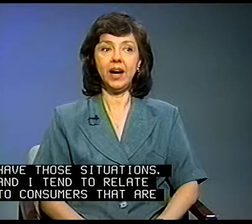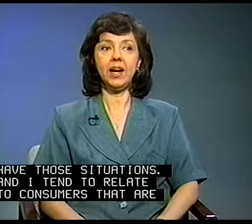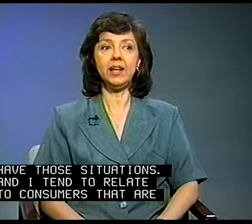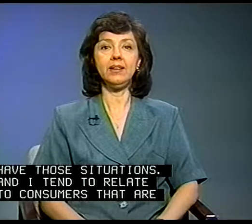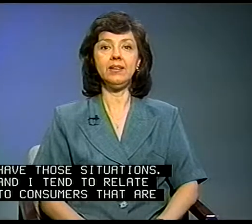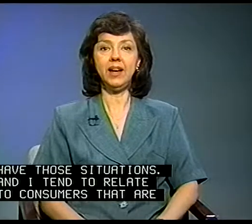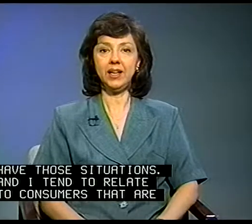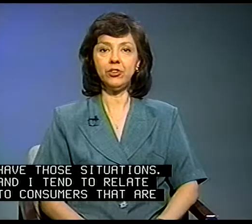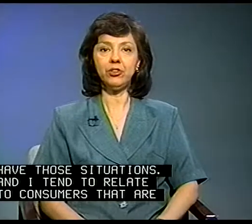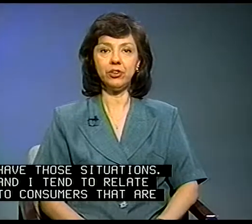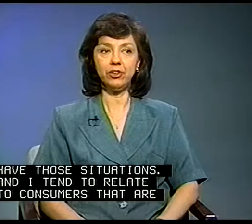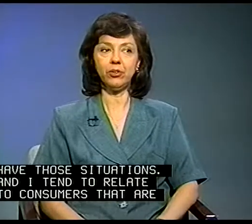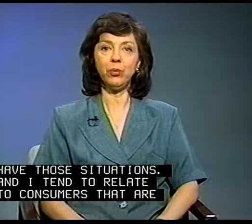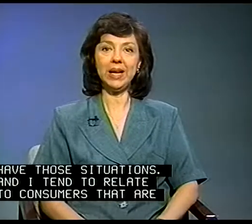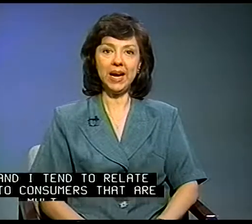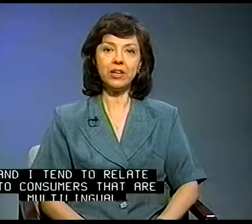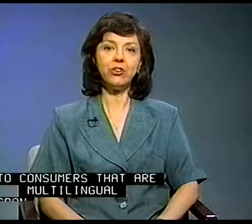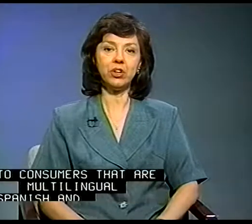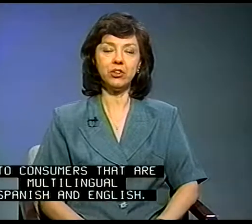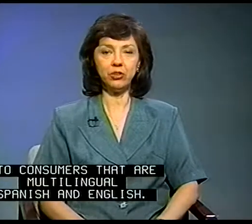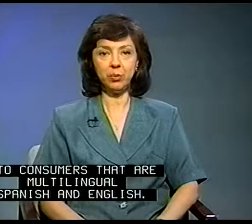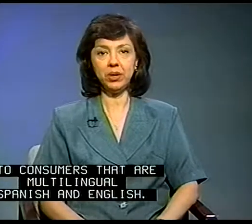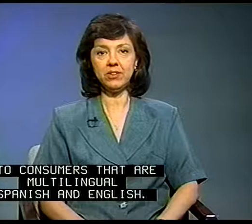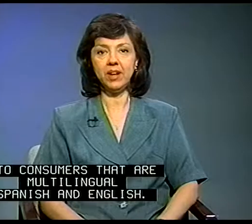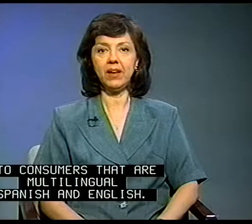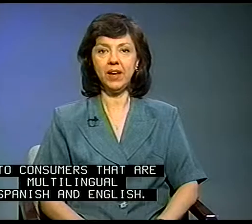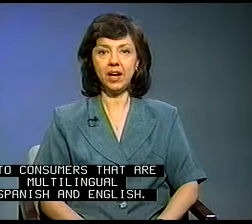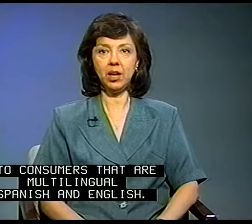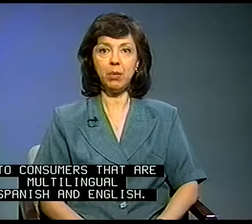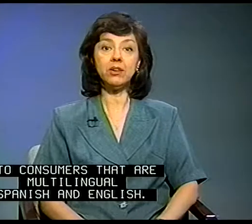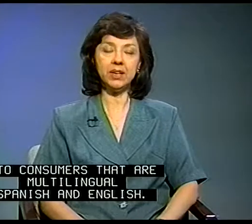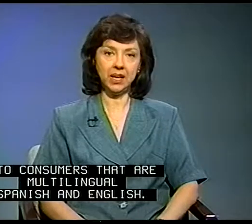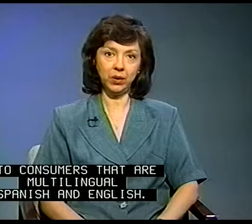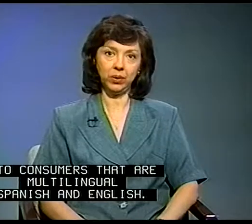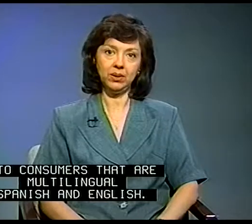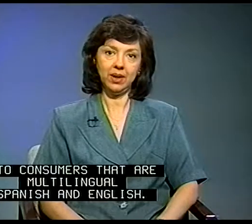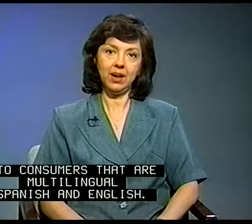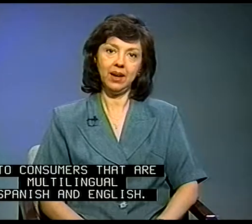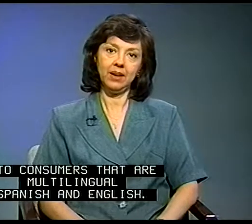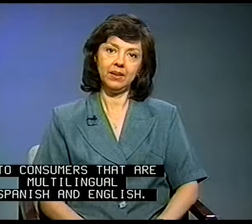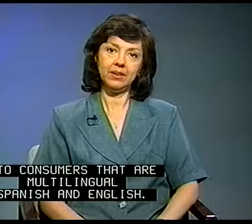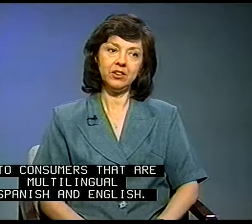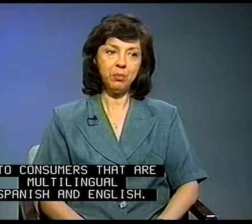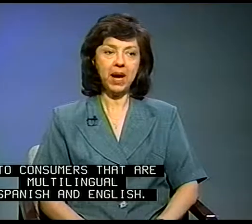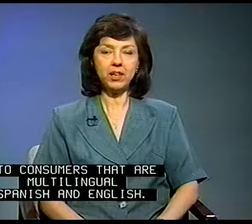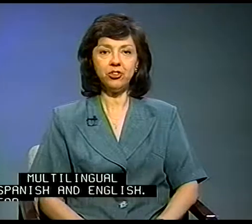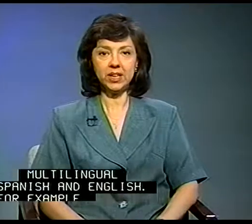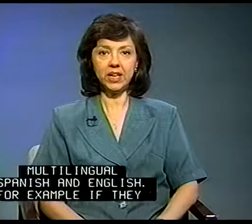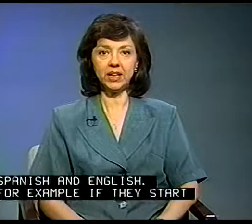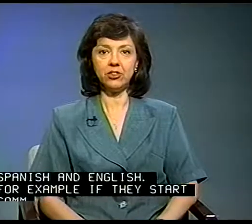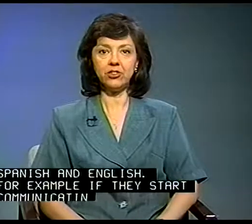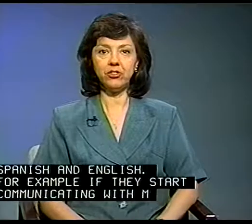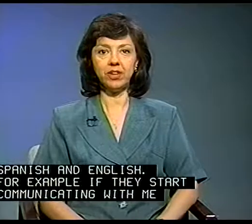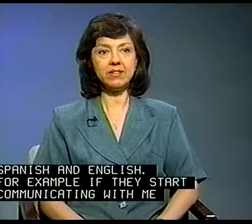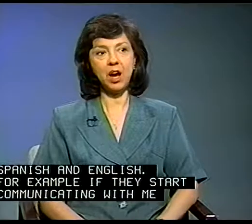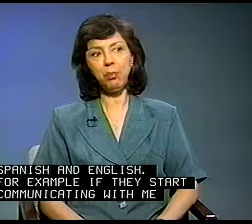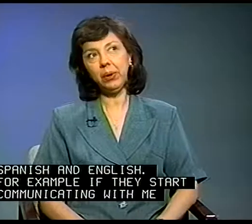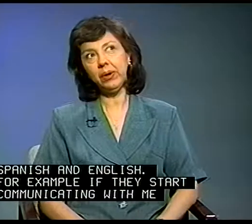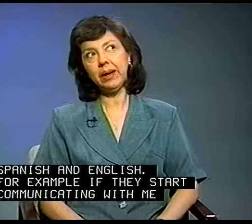I tend to relate to consumers that are multilingual, the Spanish and English. For example,